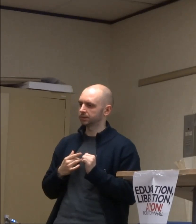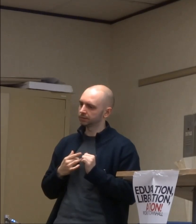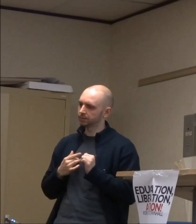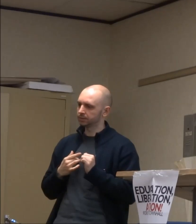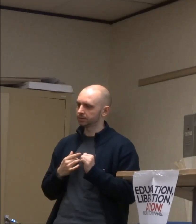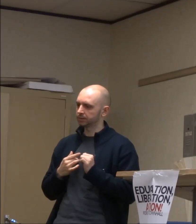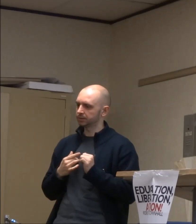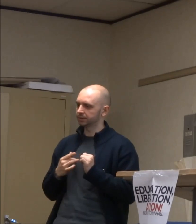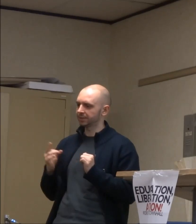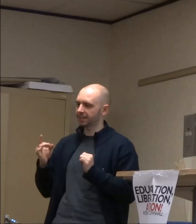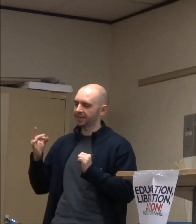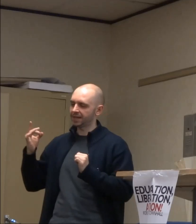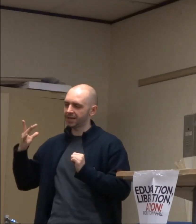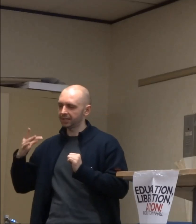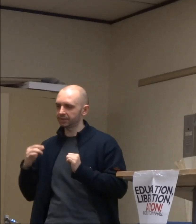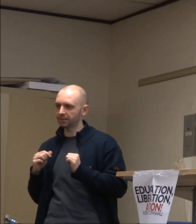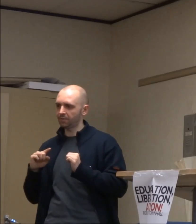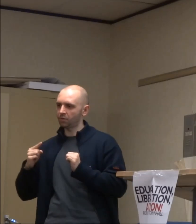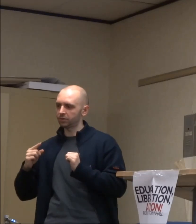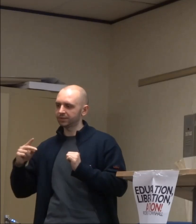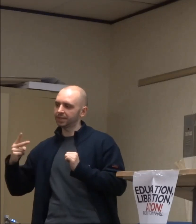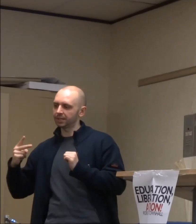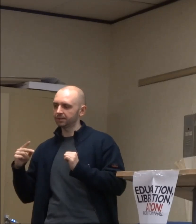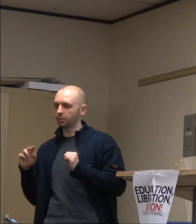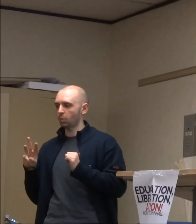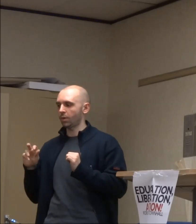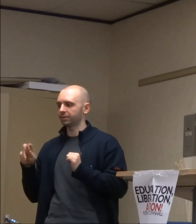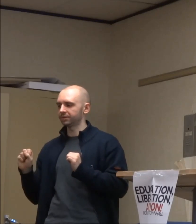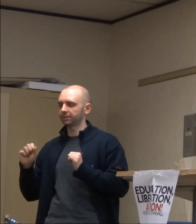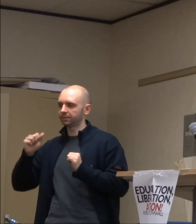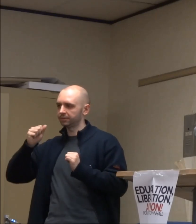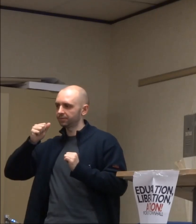feminism. She also loves to listen to 90s R&B while she's studying.